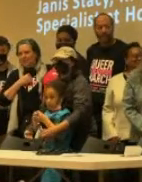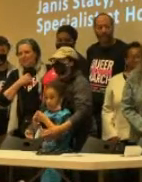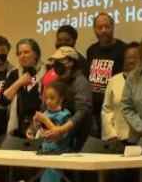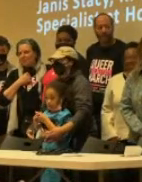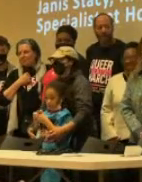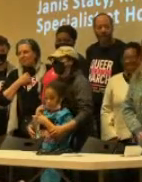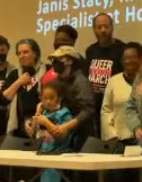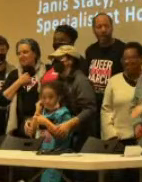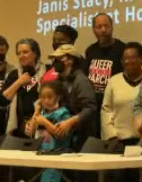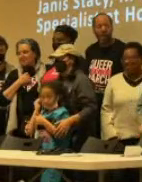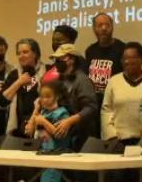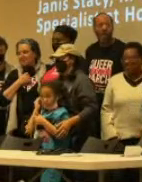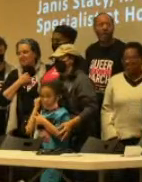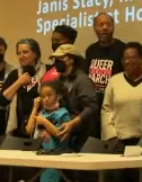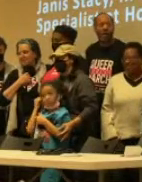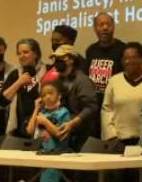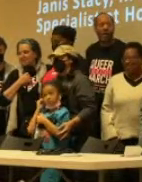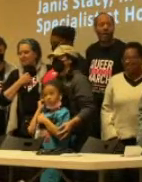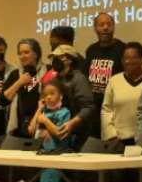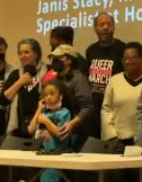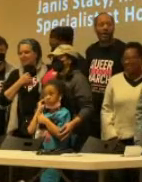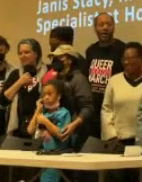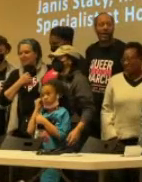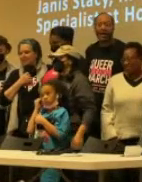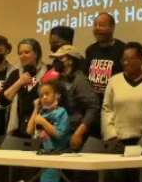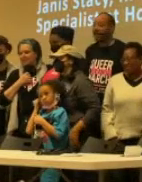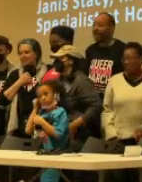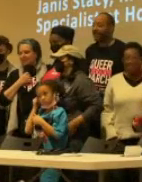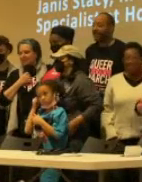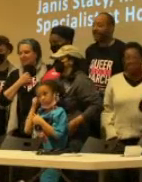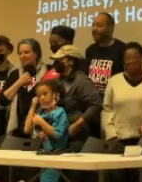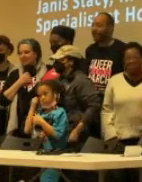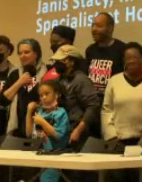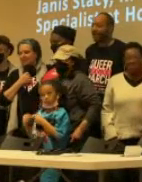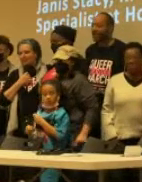I have like 34 layers. Put myself together again.